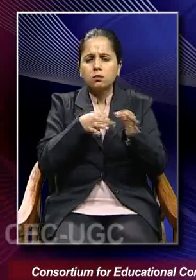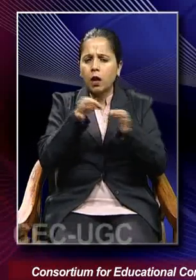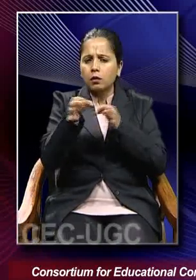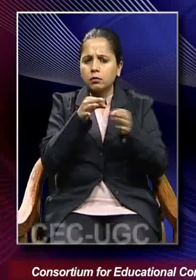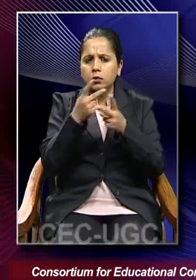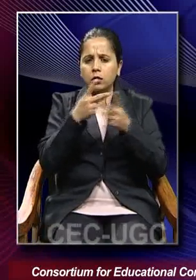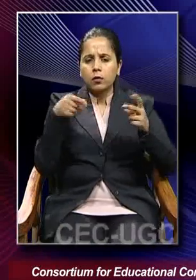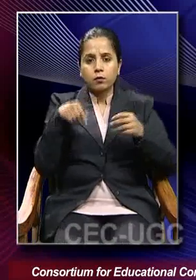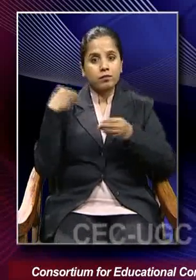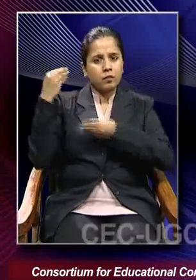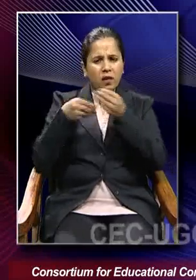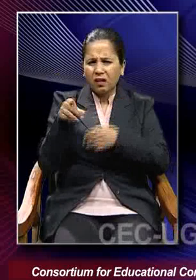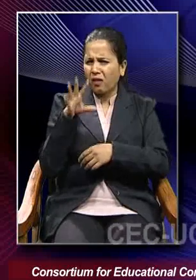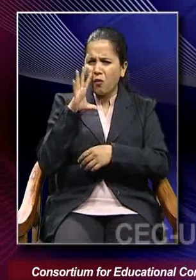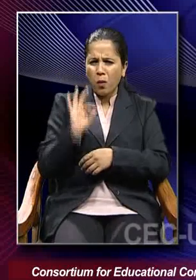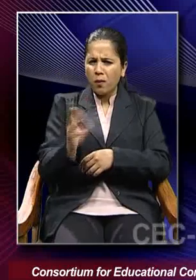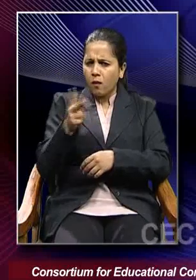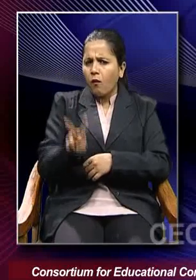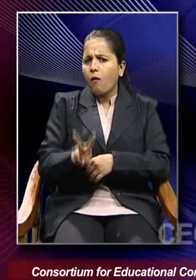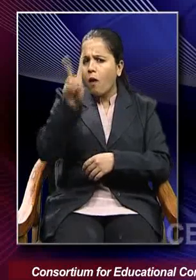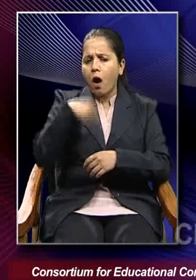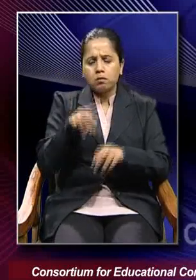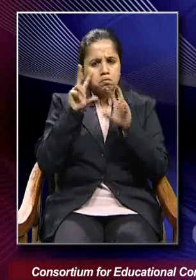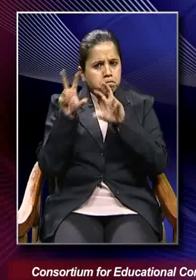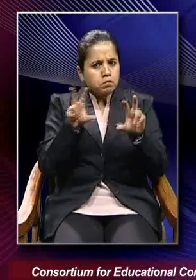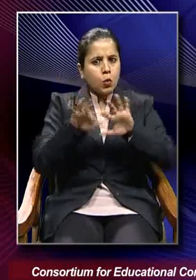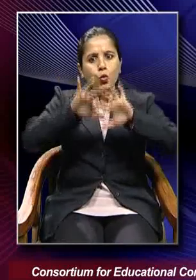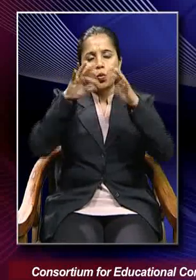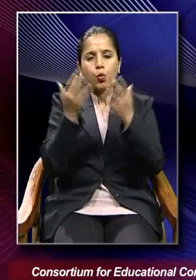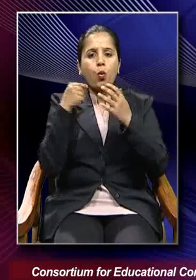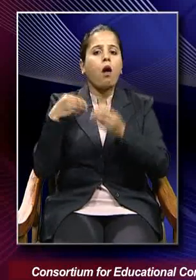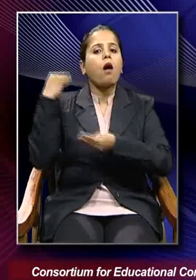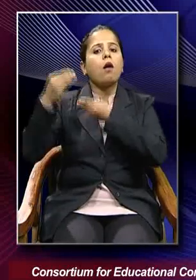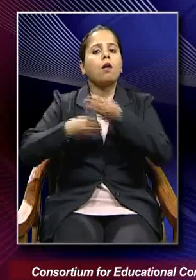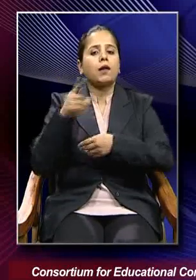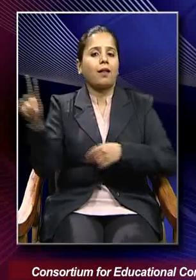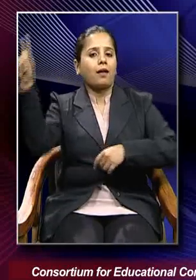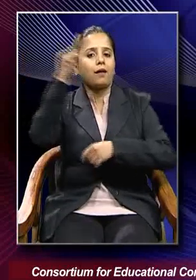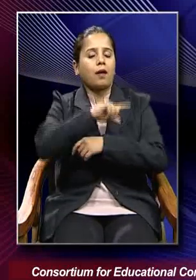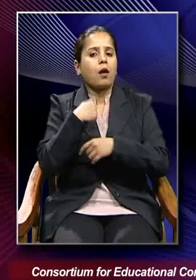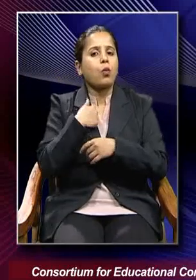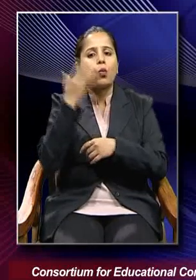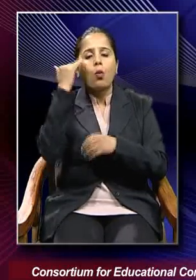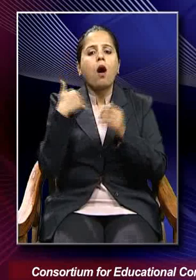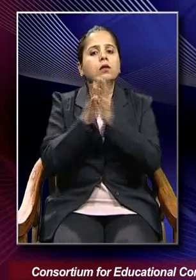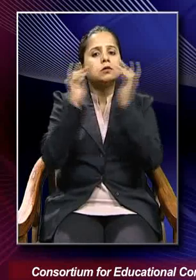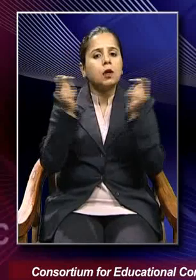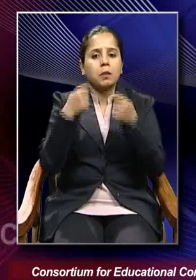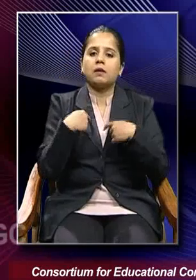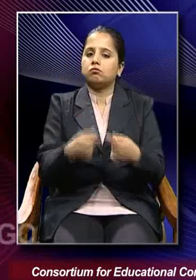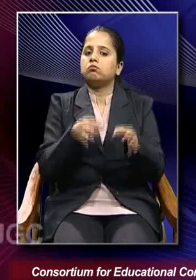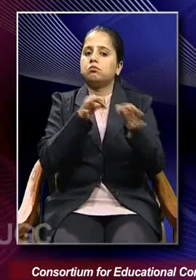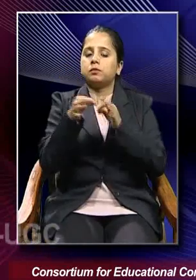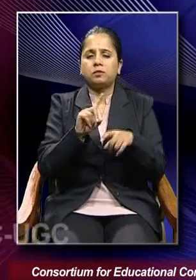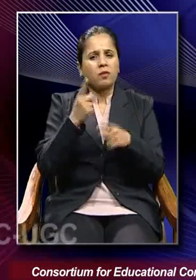of heritage and observance of World Heritage Day. To begin with,